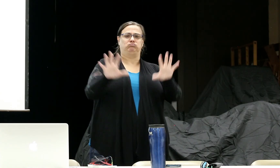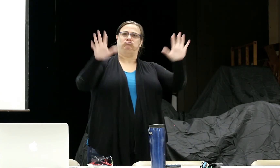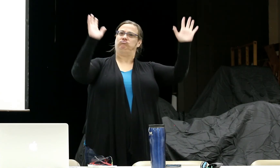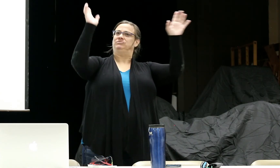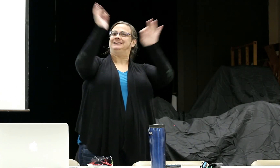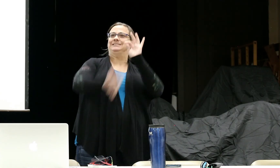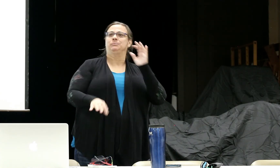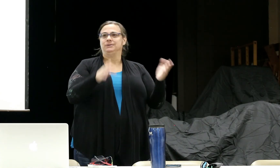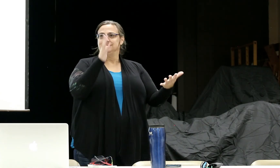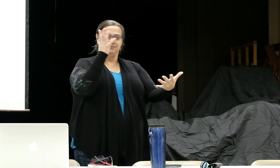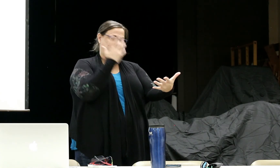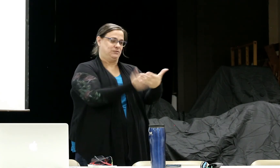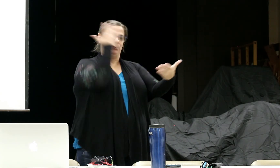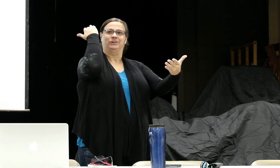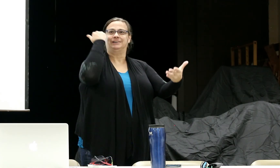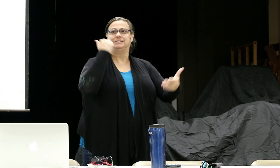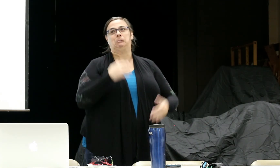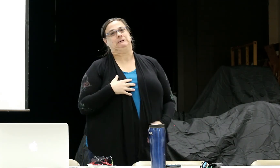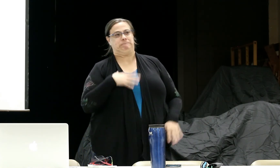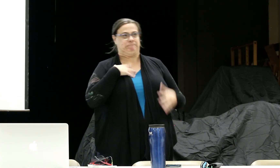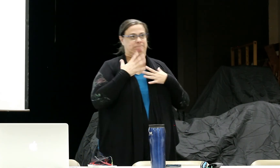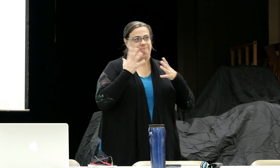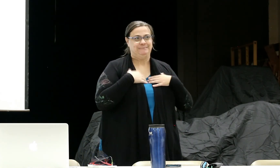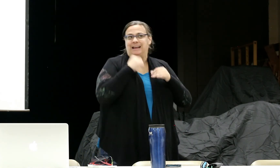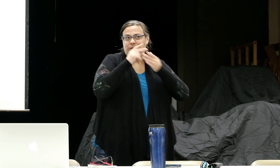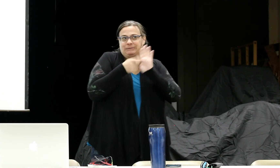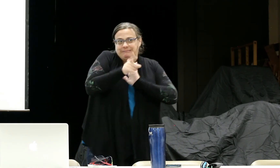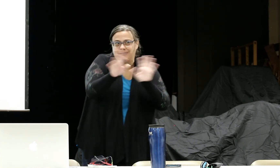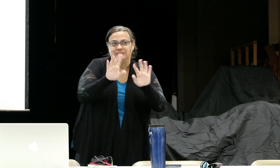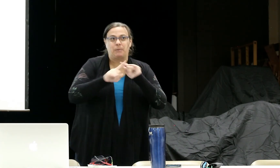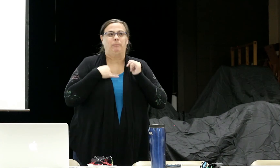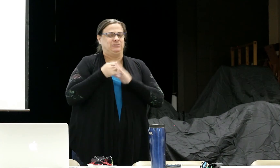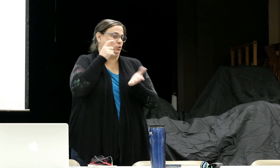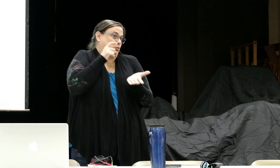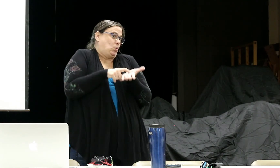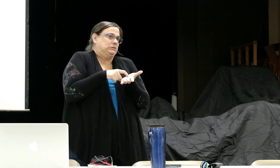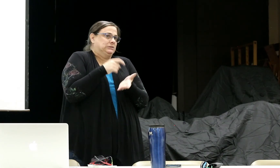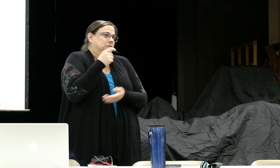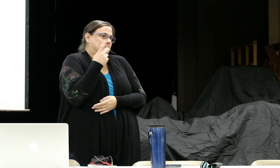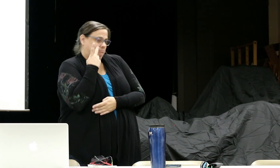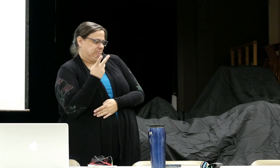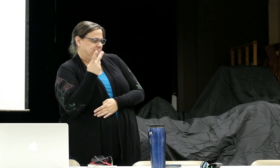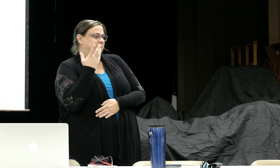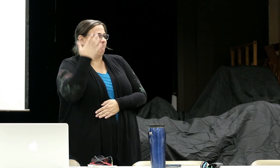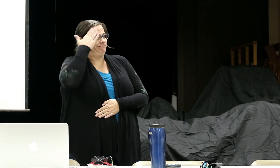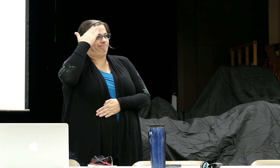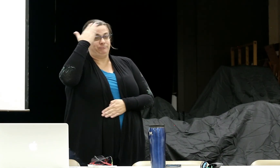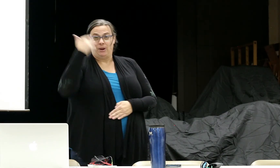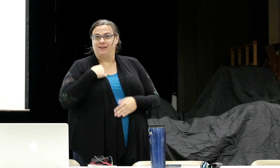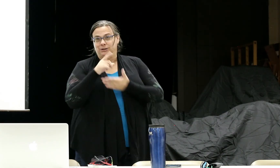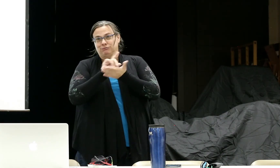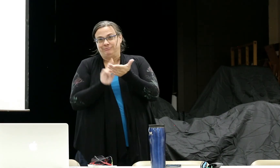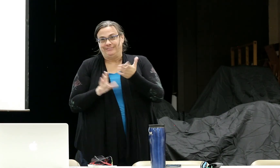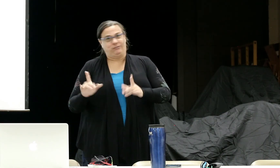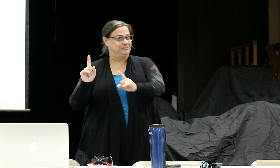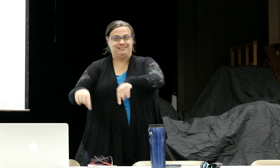services for people who want to know if this is something that can be helped. We don't just come in and try to slap on a